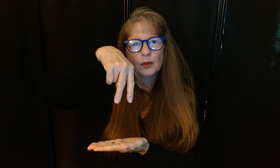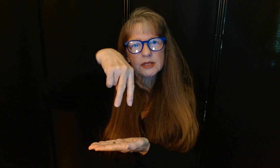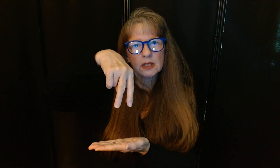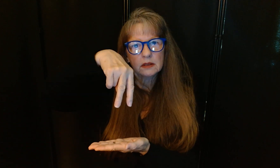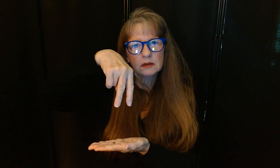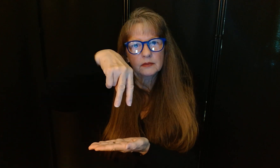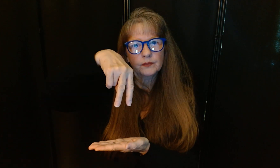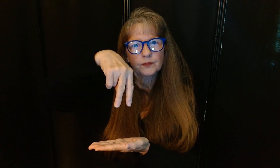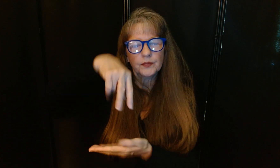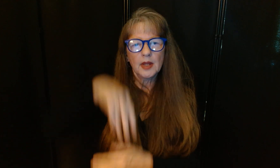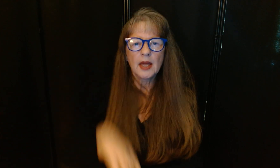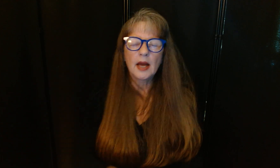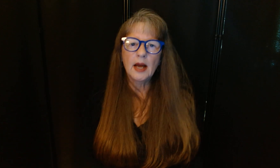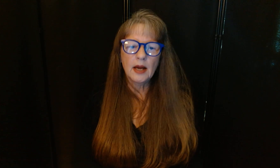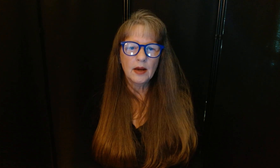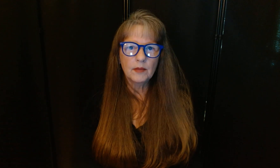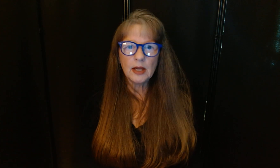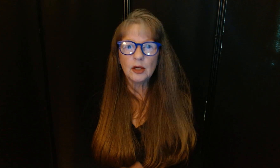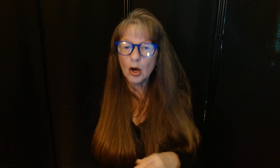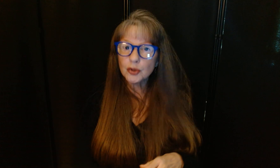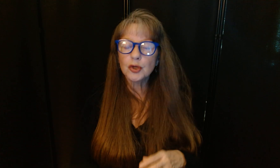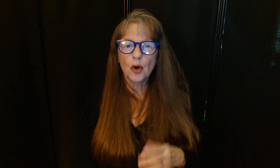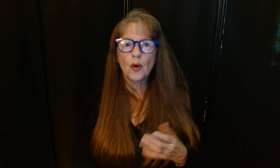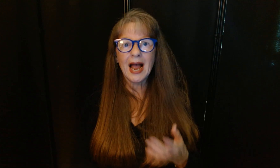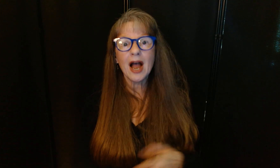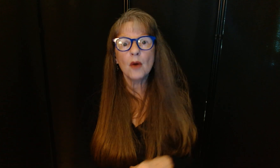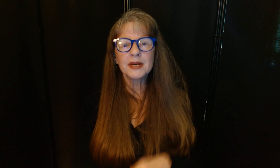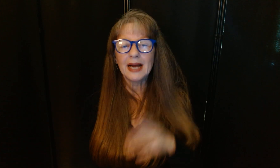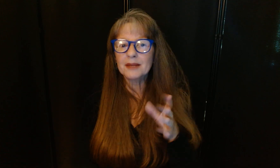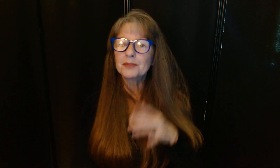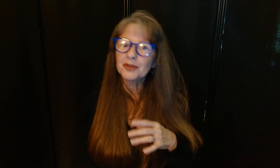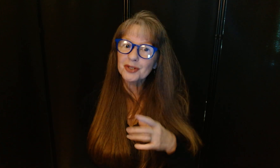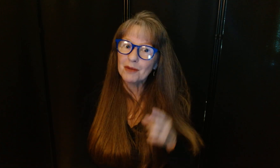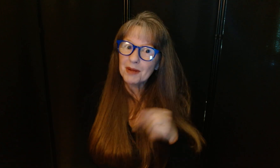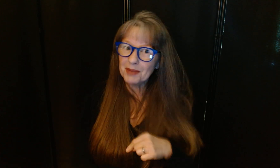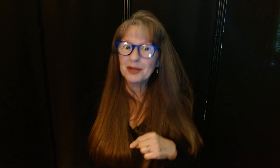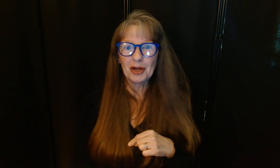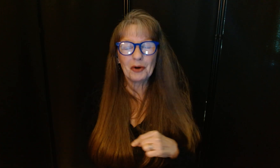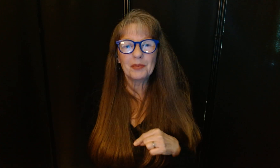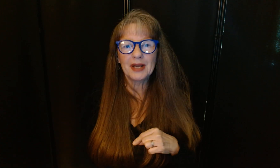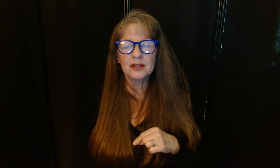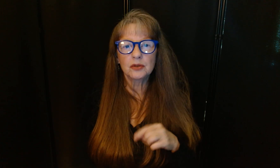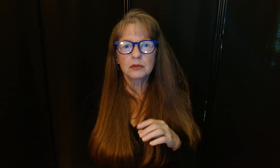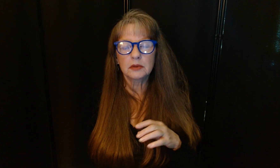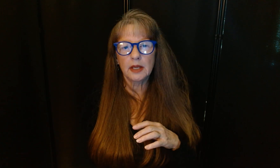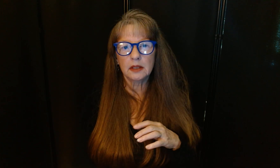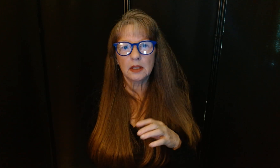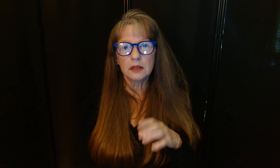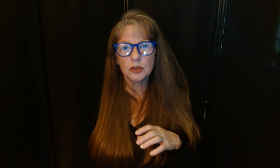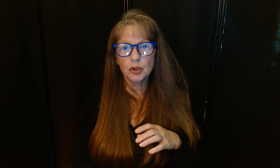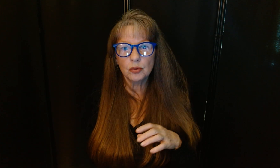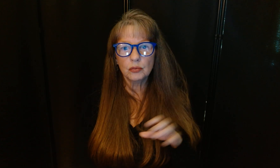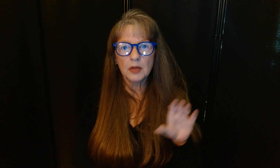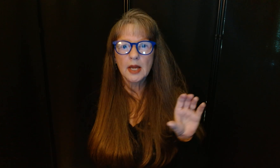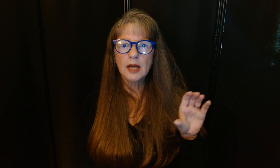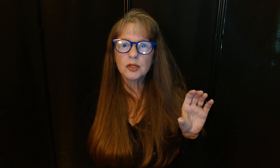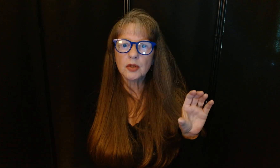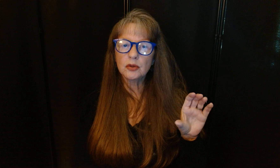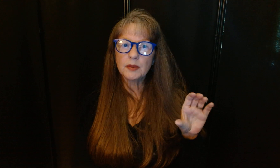Risen. And also, I didn't put this on my bingo, but I do like the tomb. And so I use my